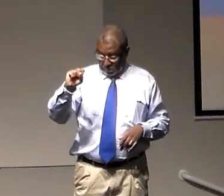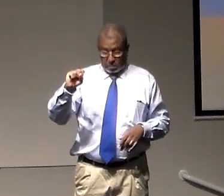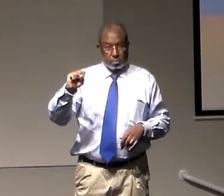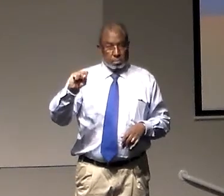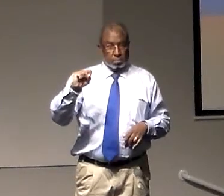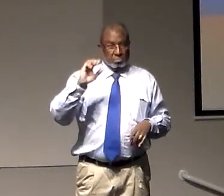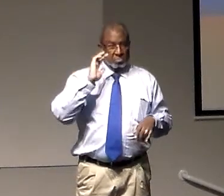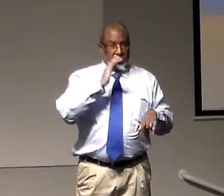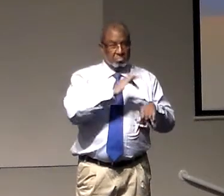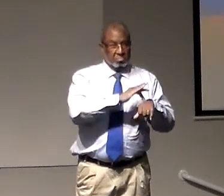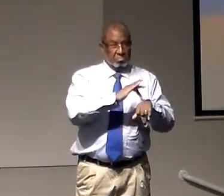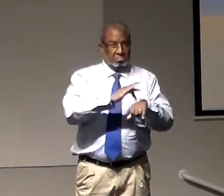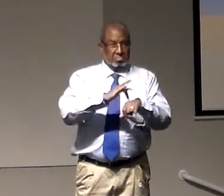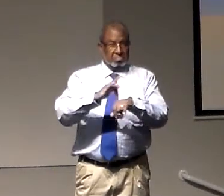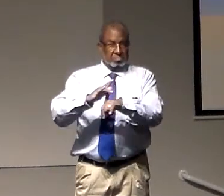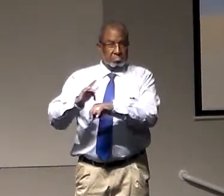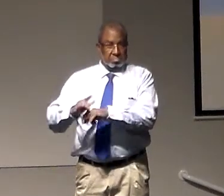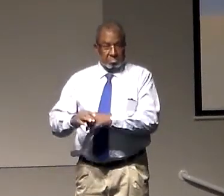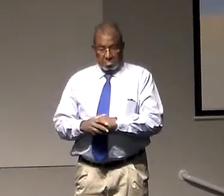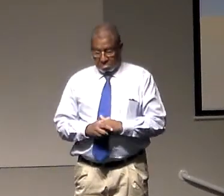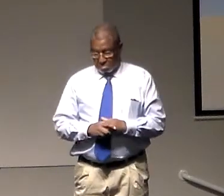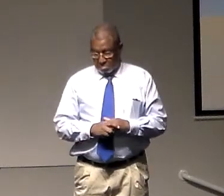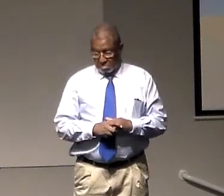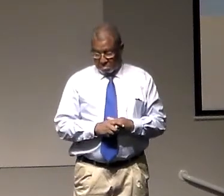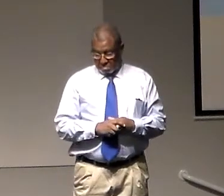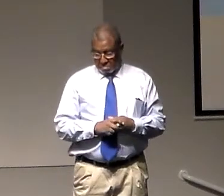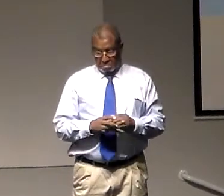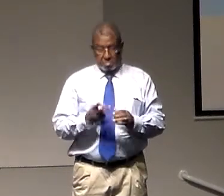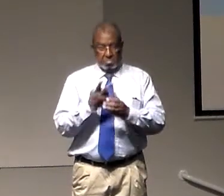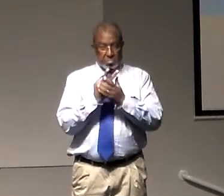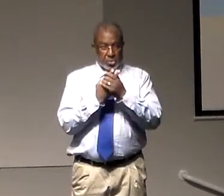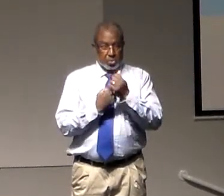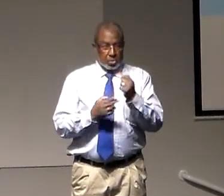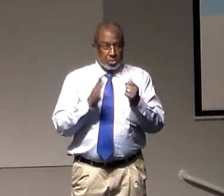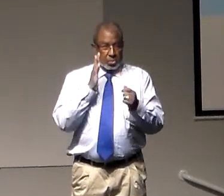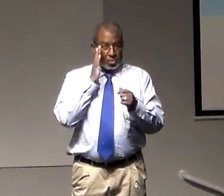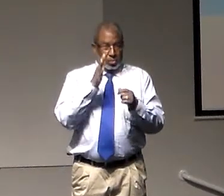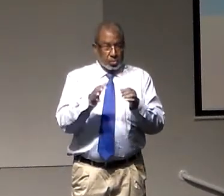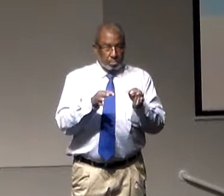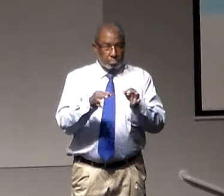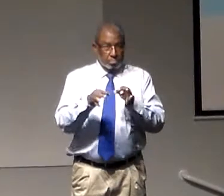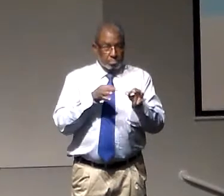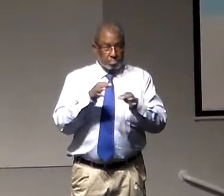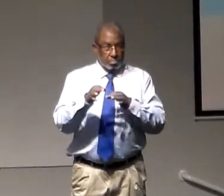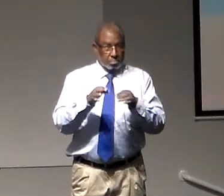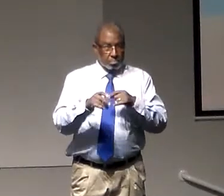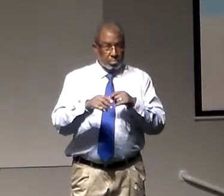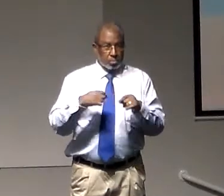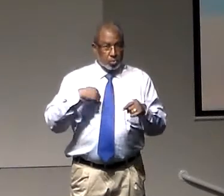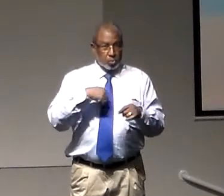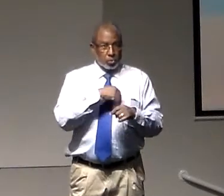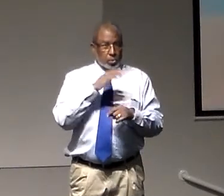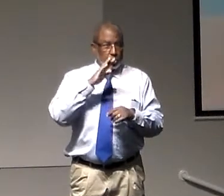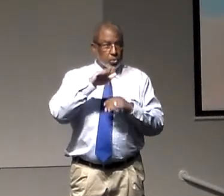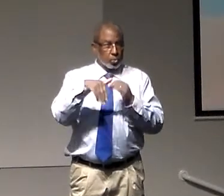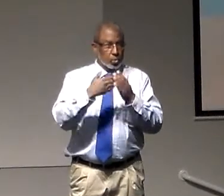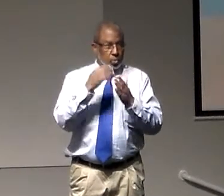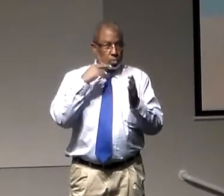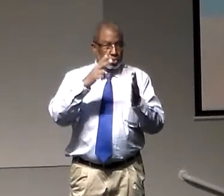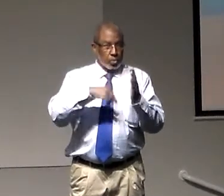We'll be reading from the New Testament and Old Testament. We'll be touching up on that. And then I will explain as best I